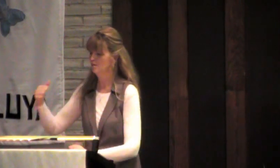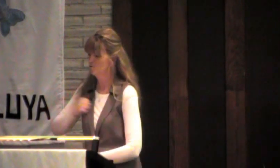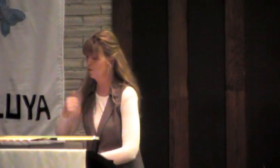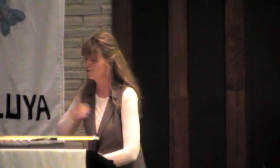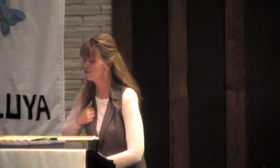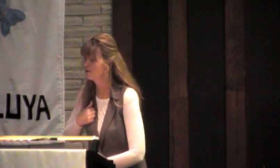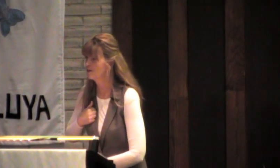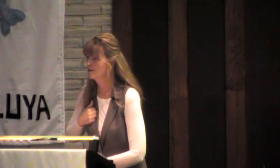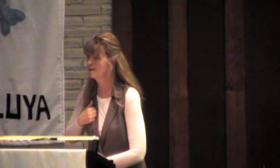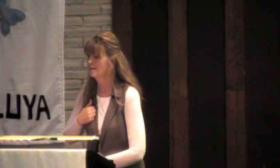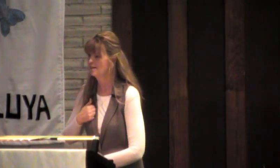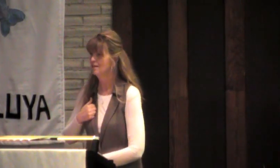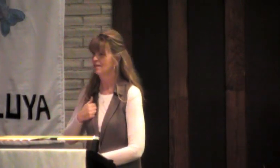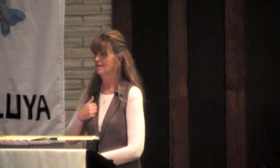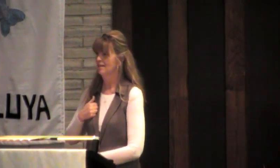Jesus was kind to the soldiers.